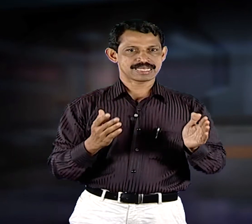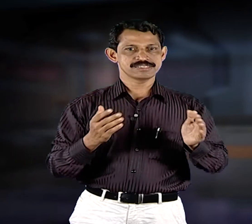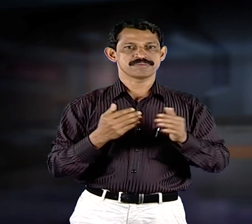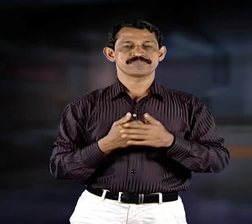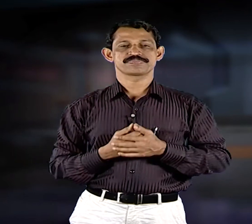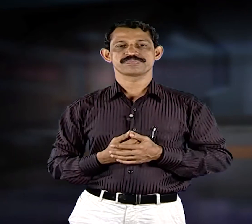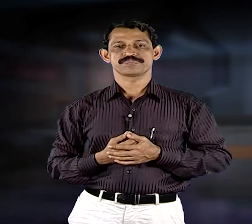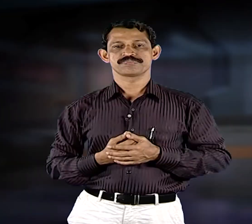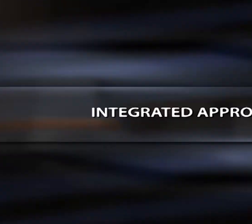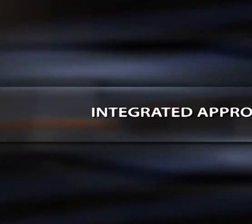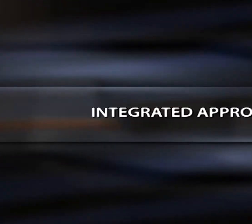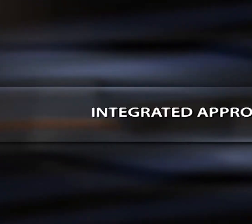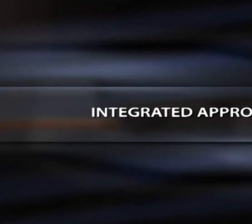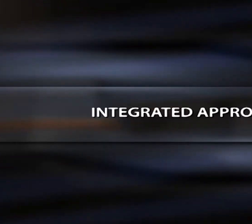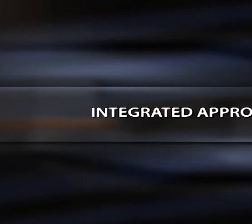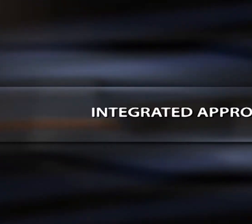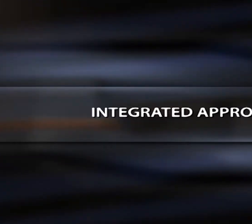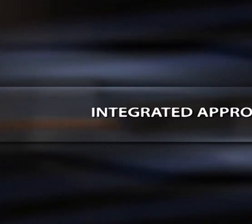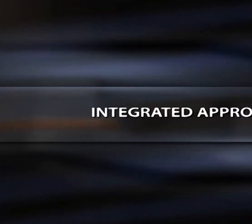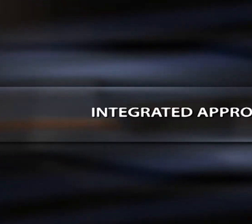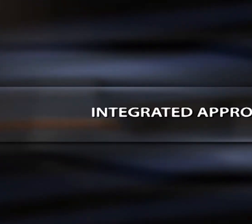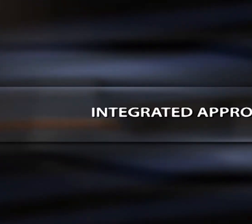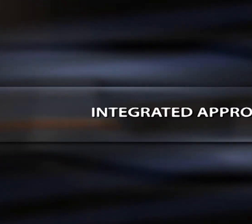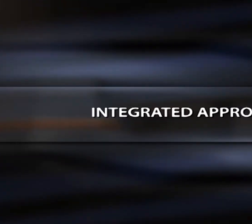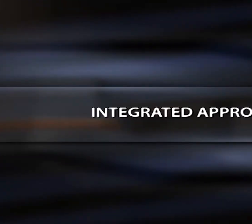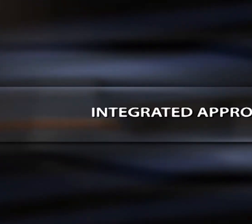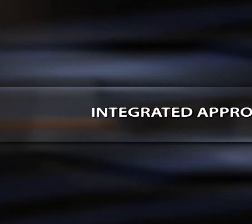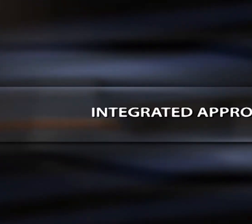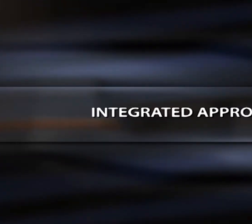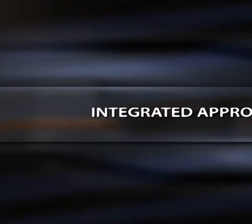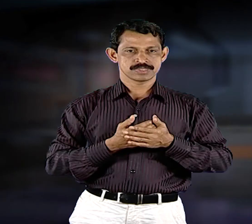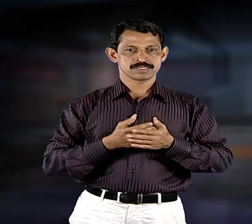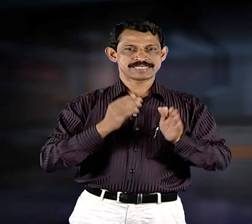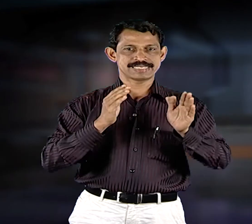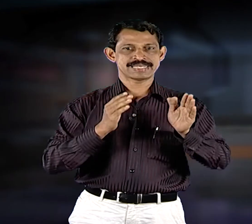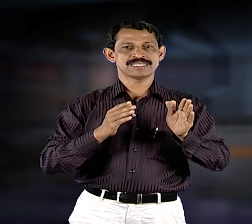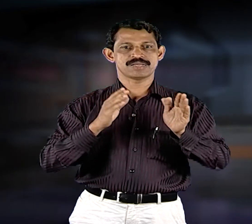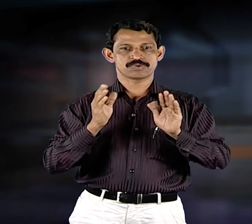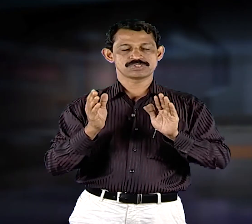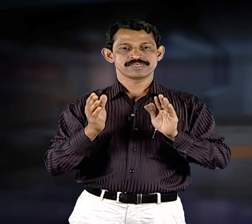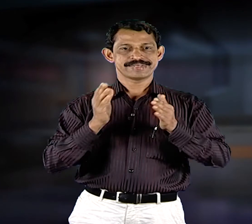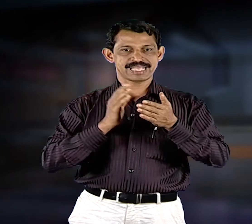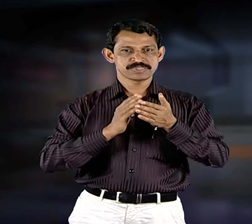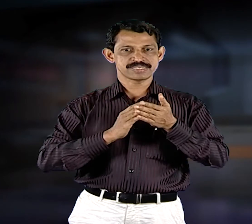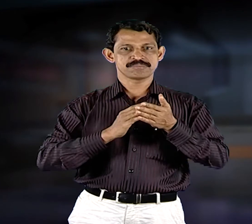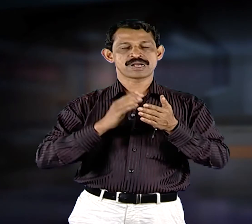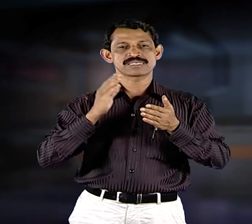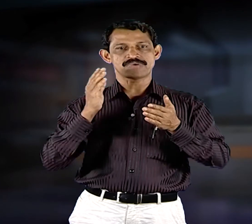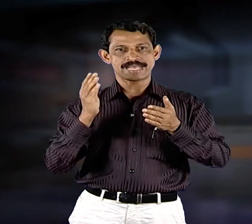nationalism. The third important method is integrated approach. The integrated approach aims at imparting